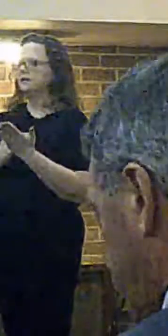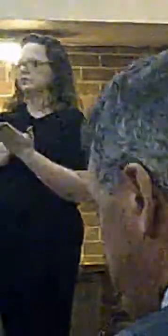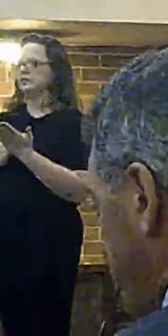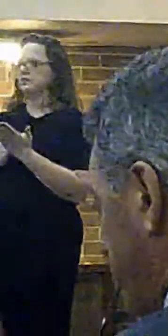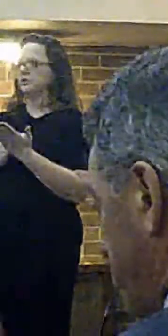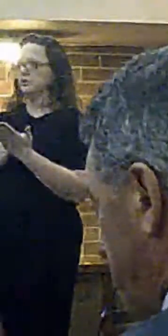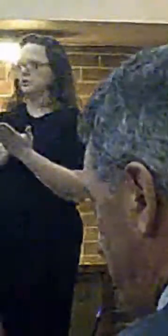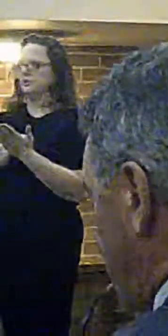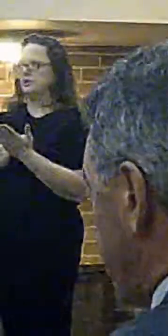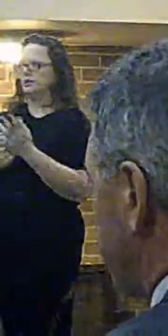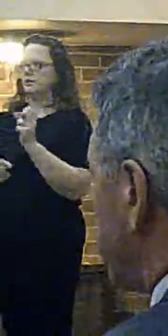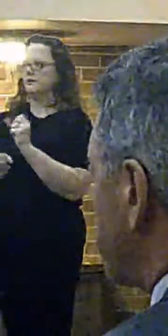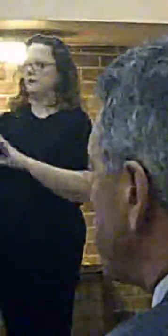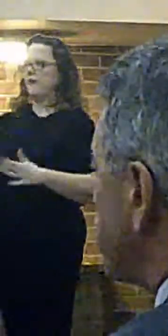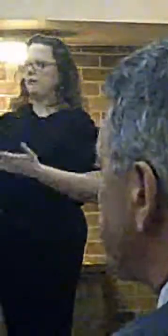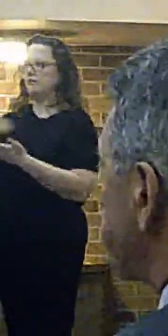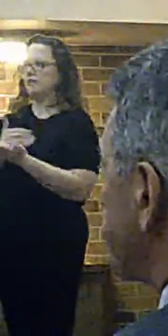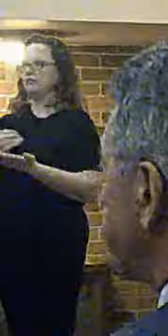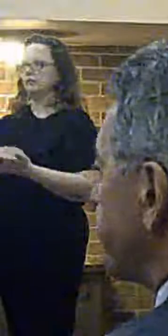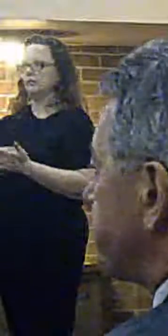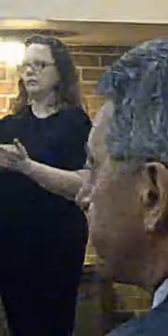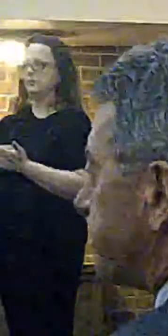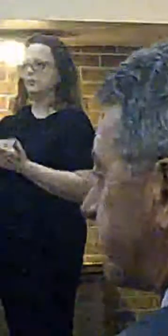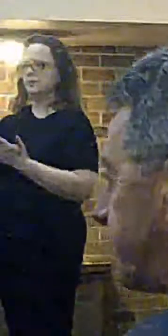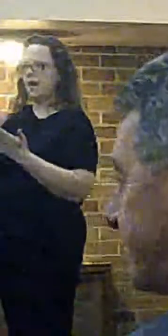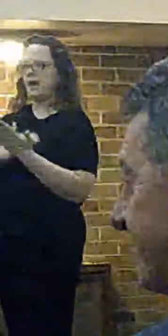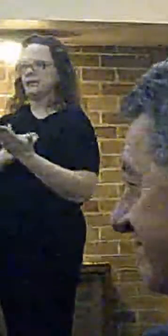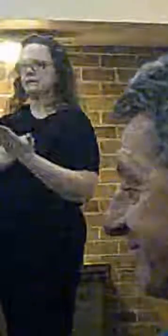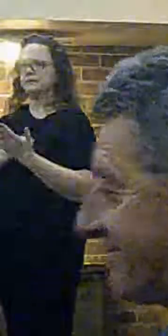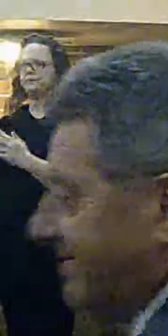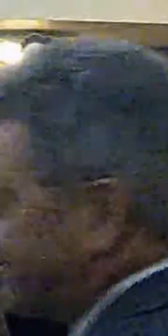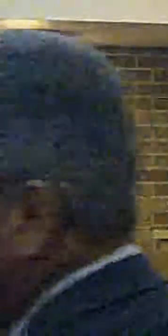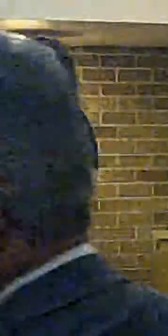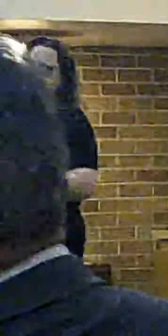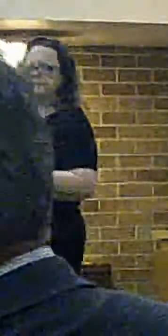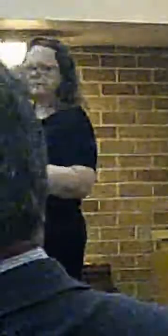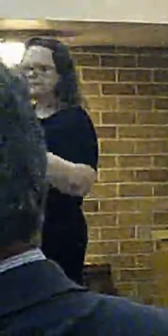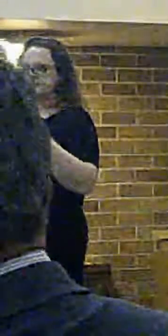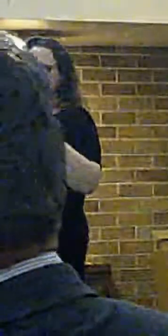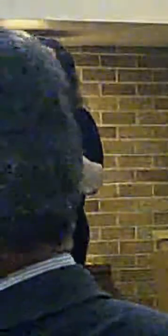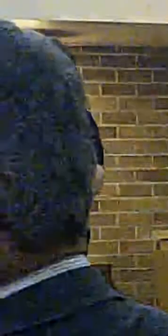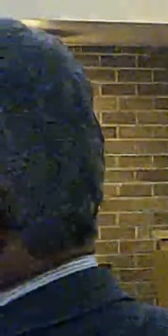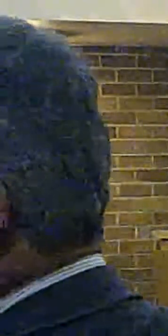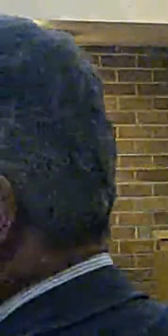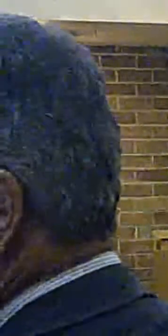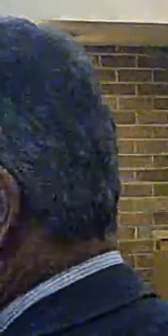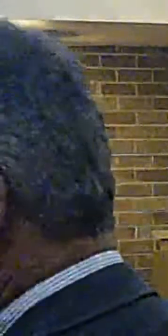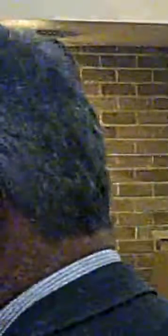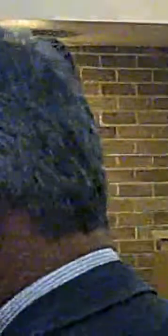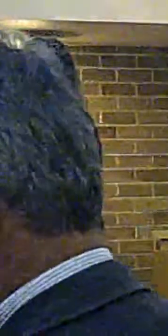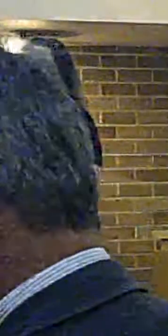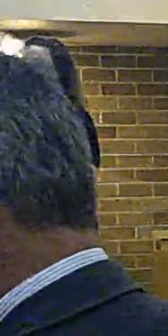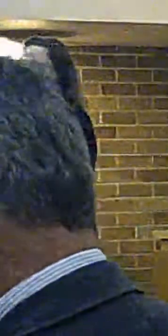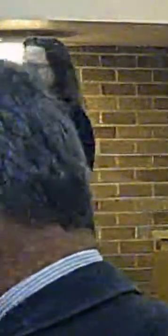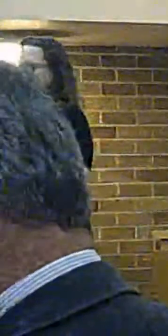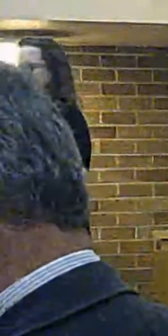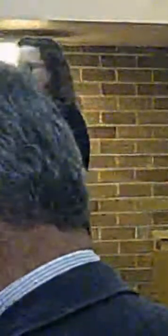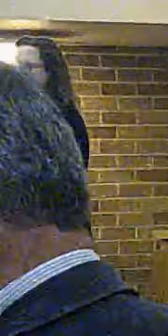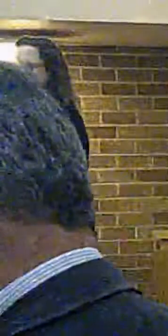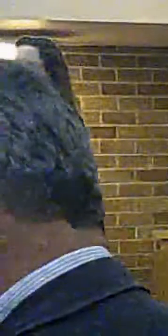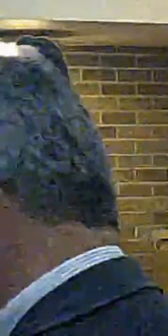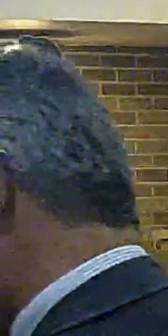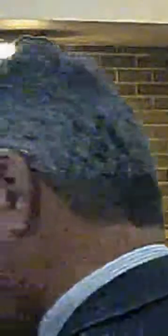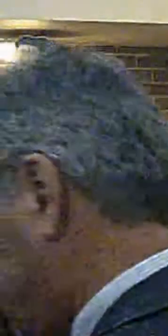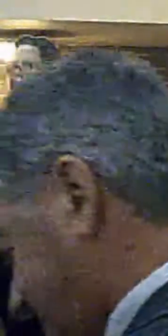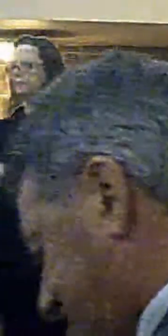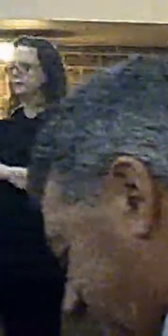the authority can, because it is they who make the decision, not me, as I've said, ad nauseum. They can elect, in the face